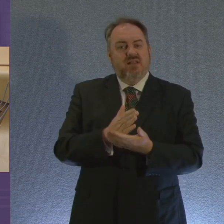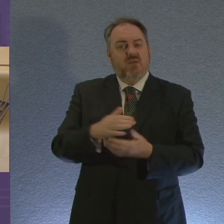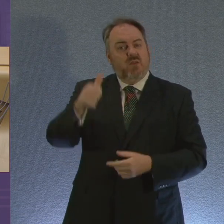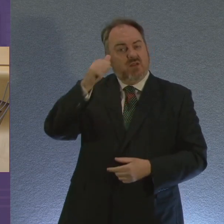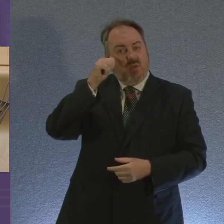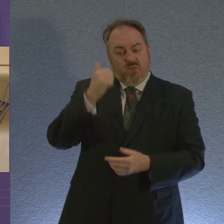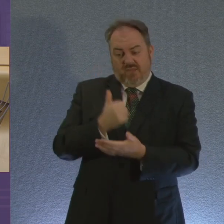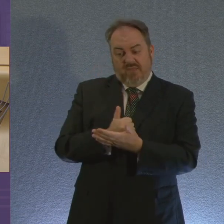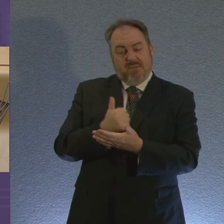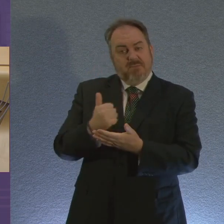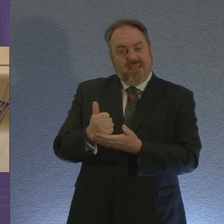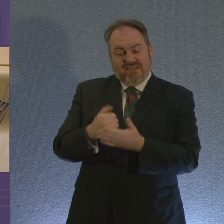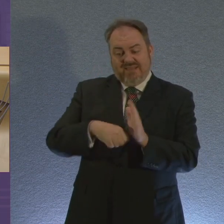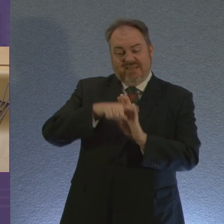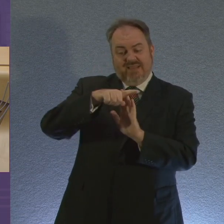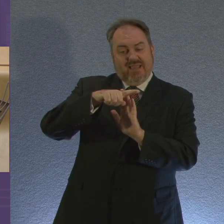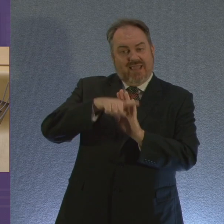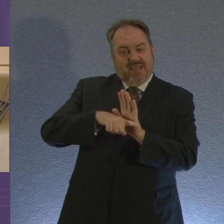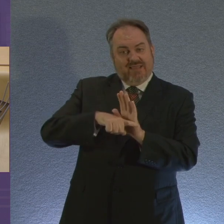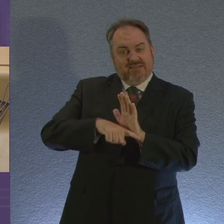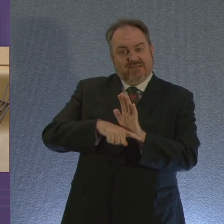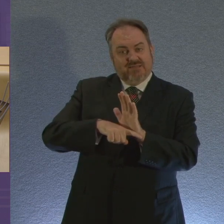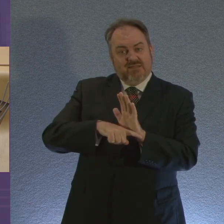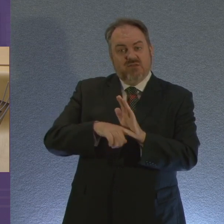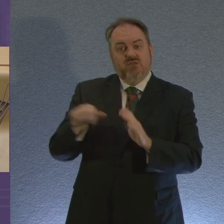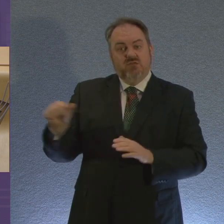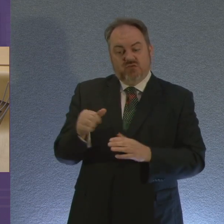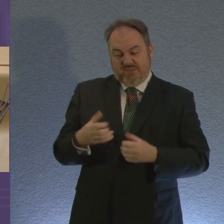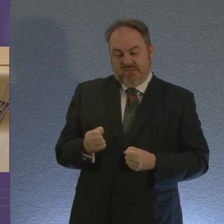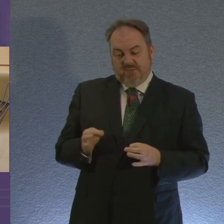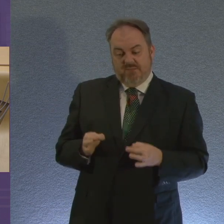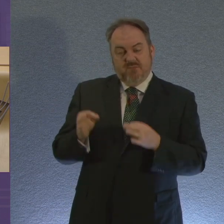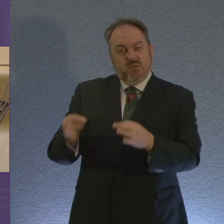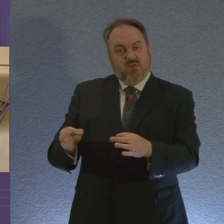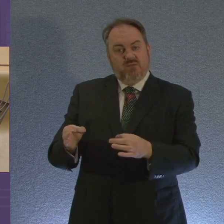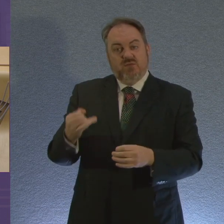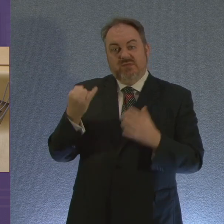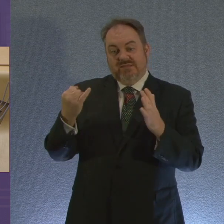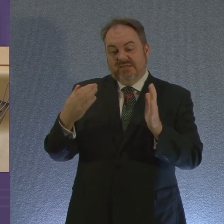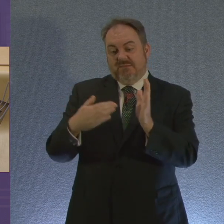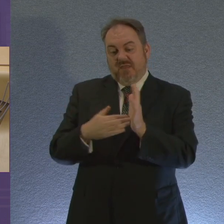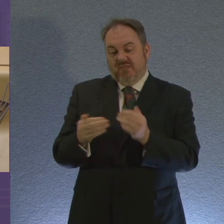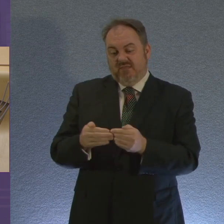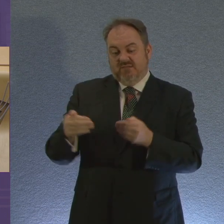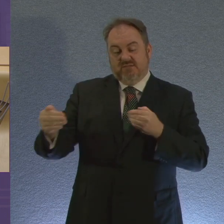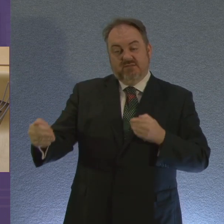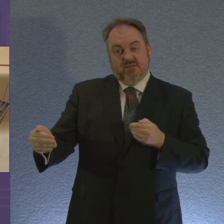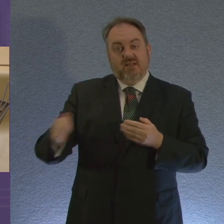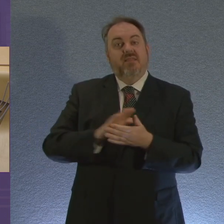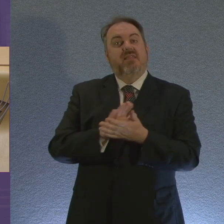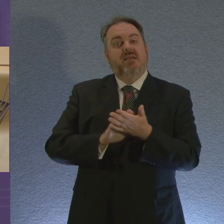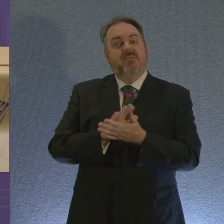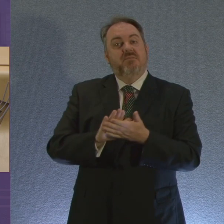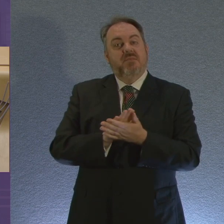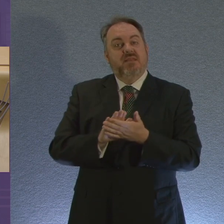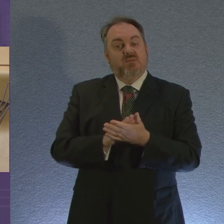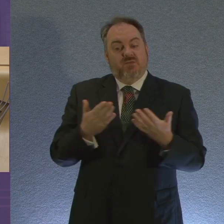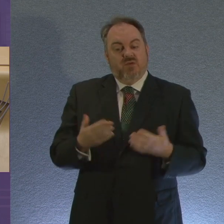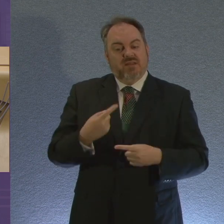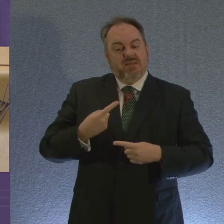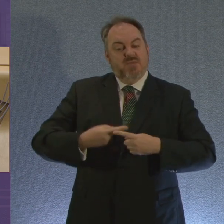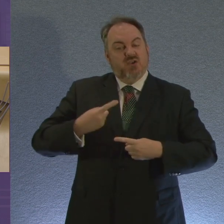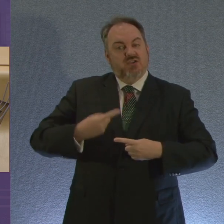Act 2016 from 6 weeks to 6 months for moratoria established during the period covered by this emergency legislation. The